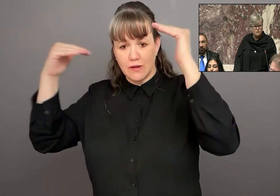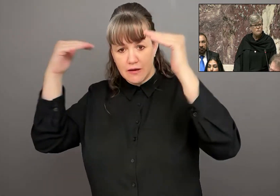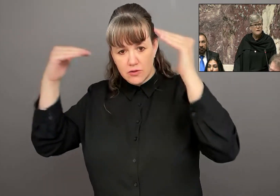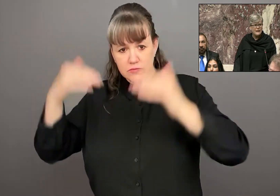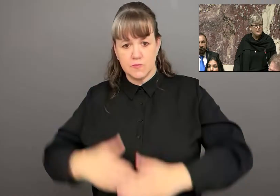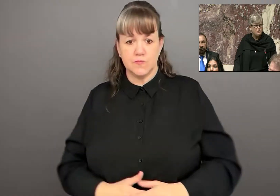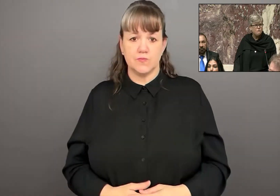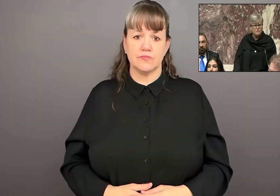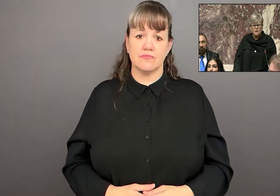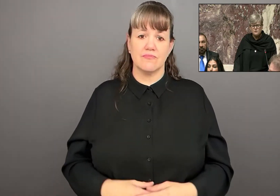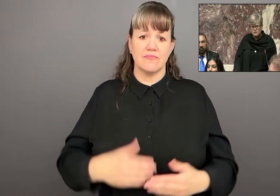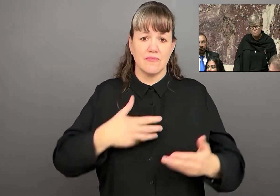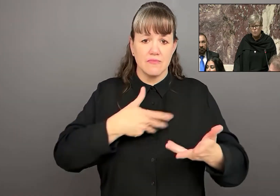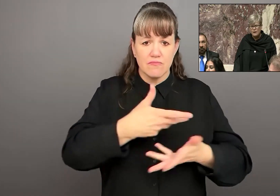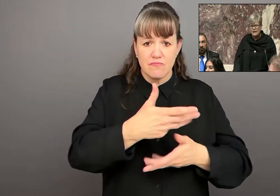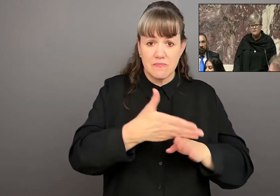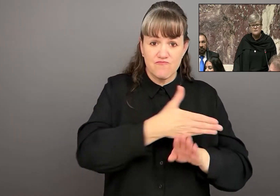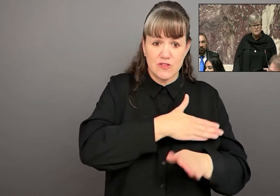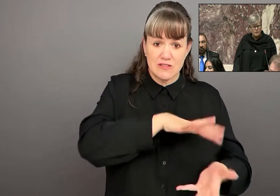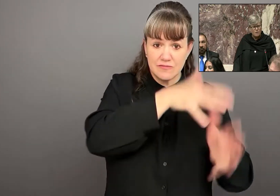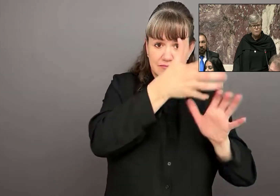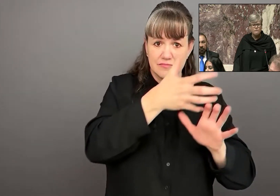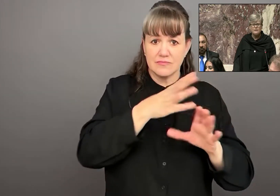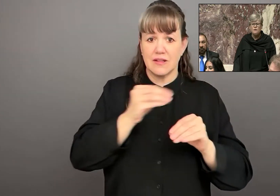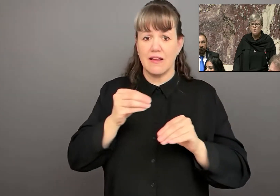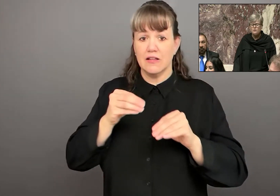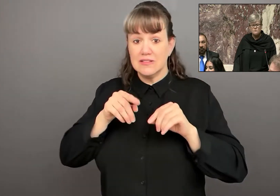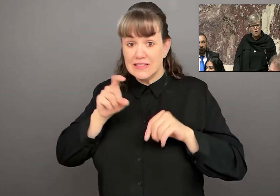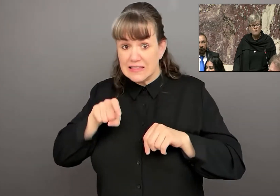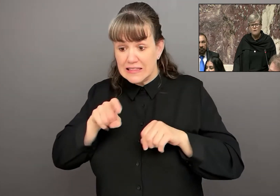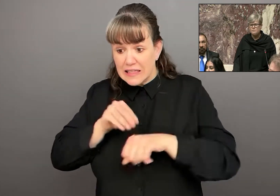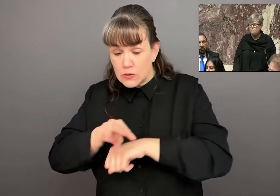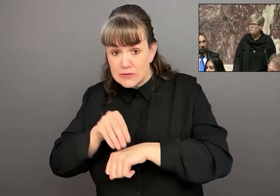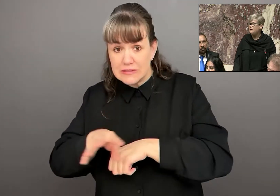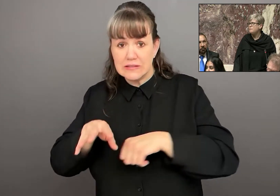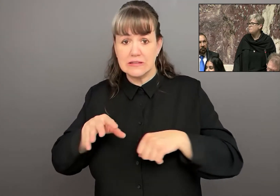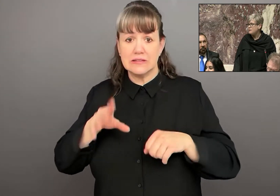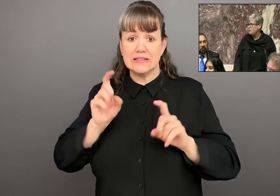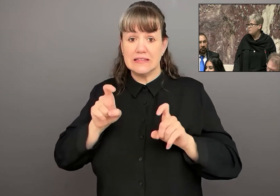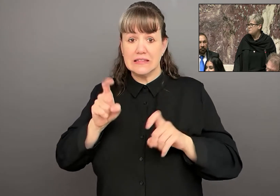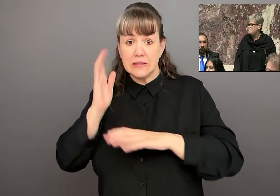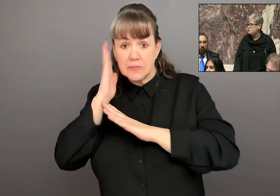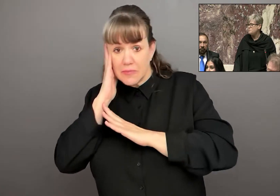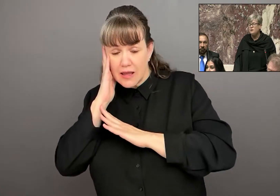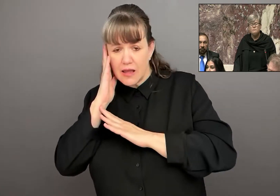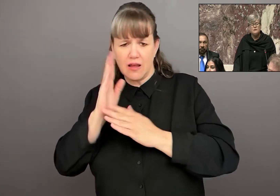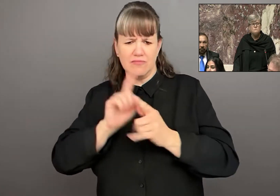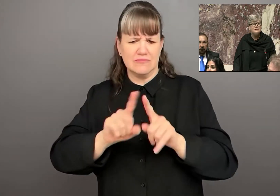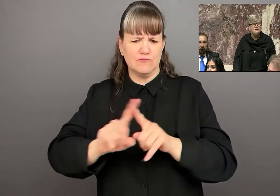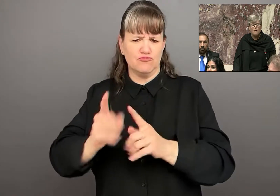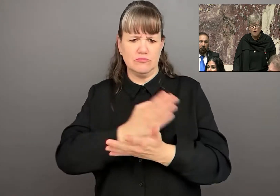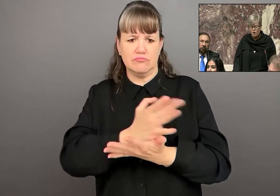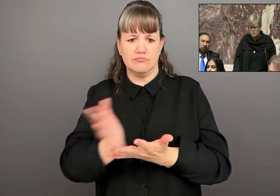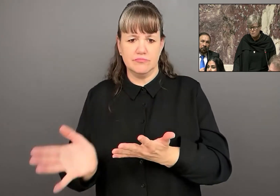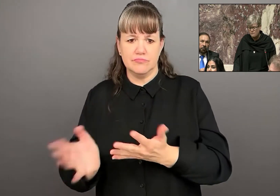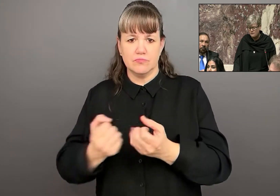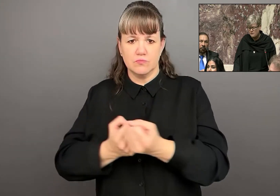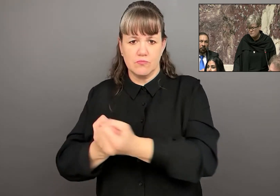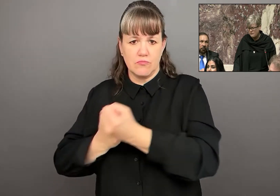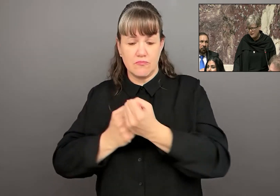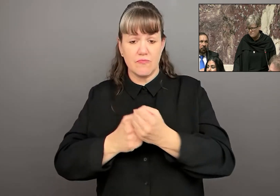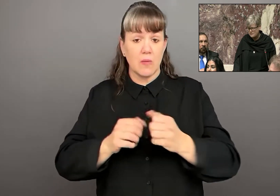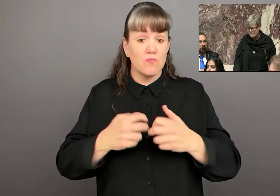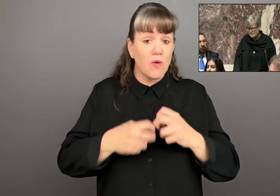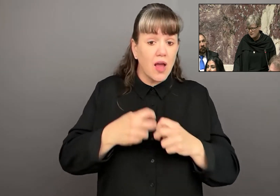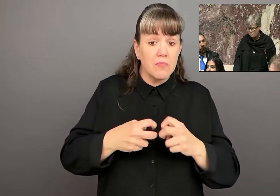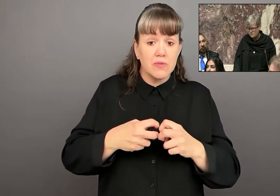support children and youth, to support adults, to help prevent small problems from becoming big problems, Mr. Speaker, because we see all too often, as